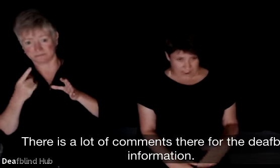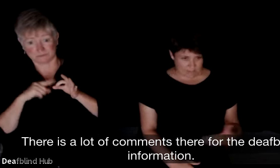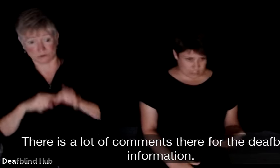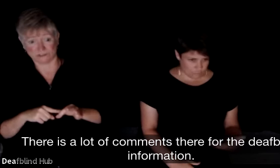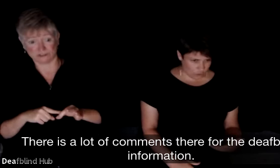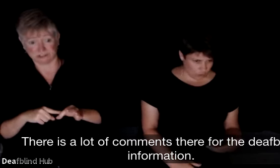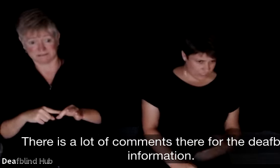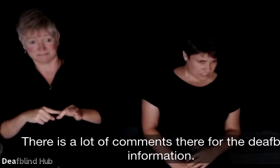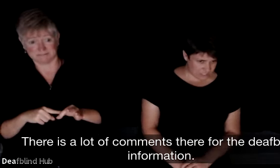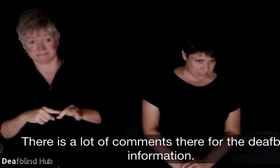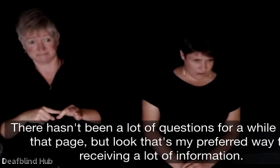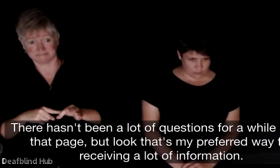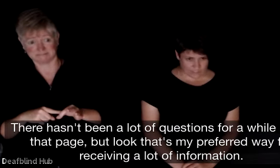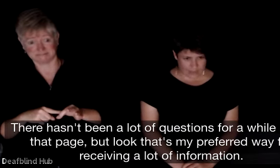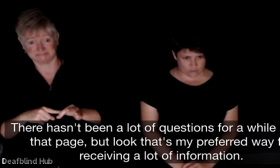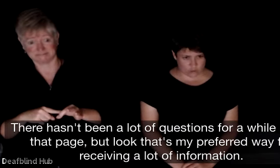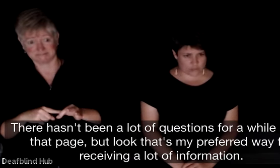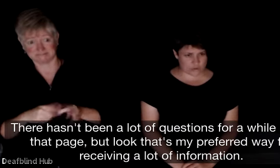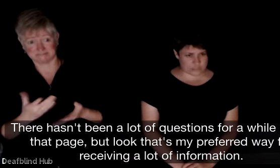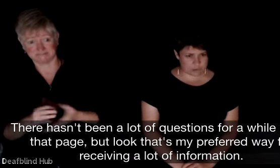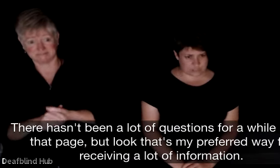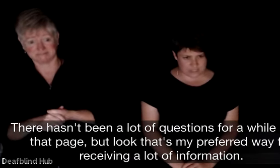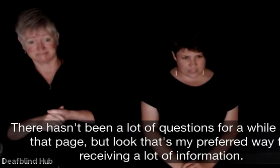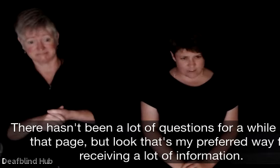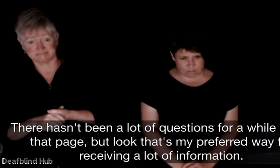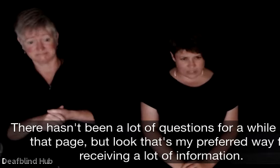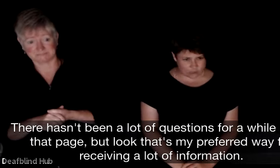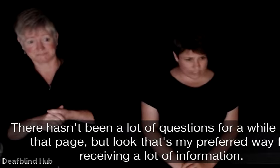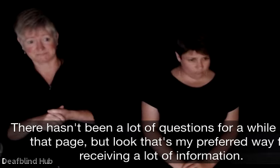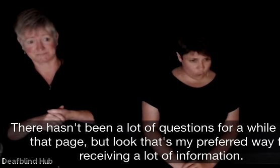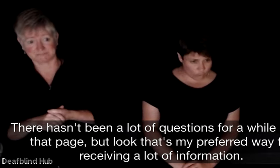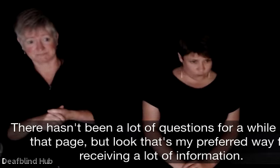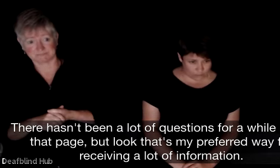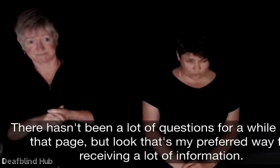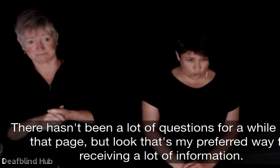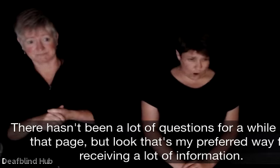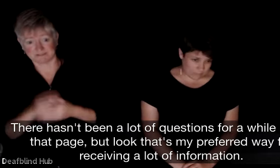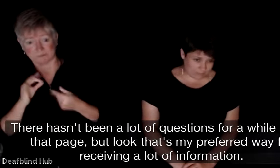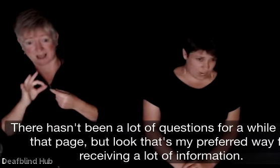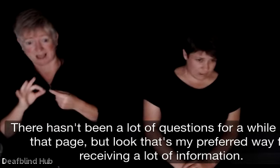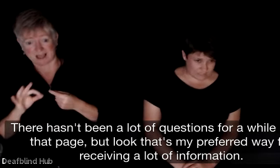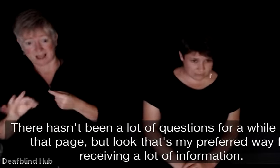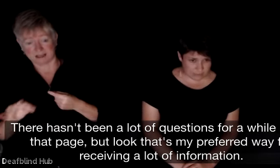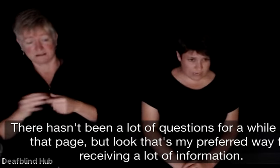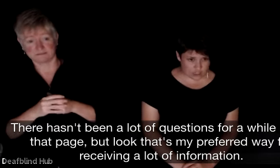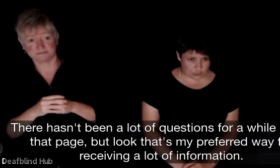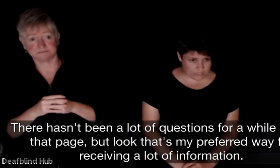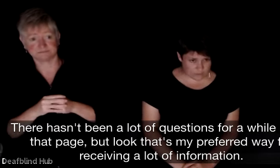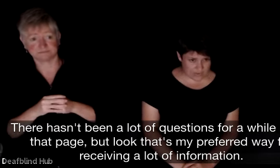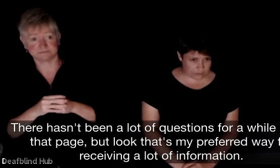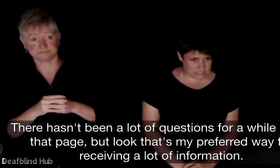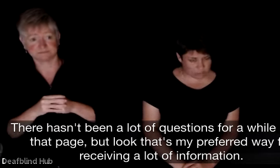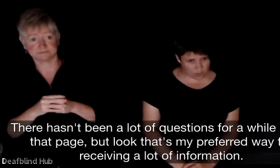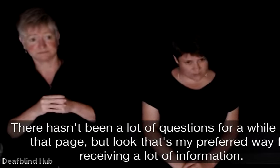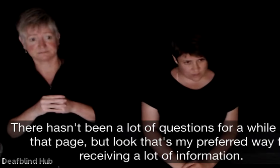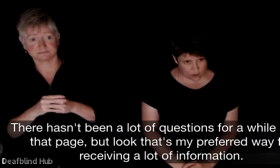But I have asked a few questions and I feel like I haven't gotten the responses that I've been looking for quite a bit of time. I think it's been about 2 weeks